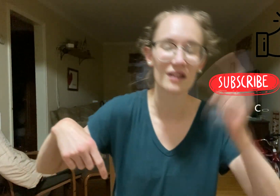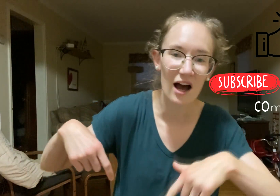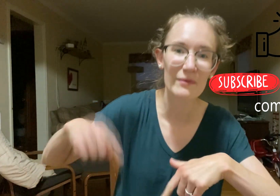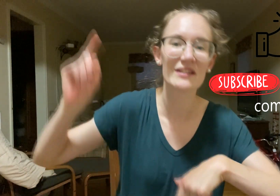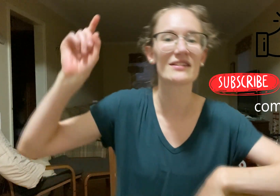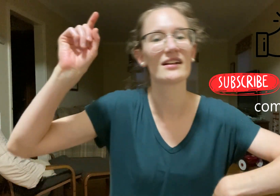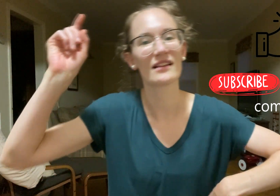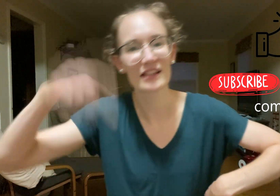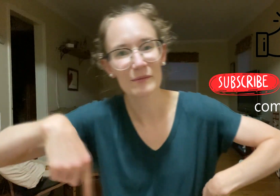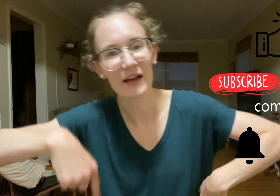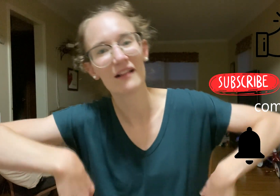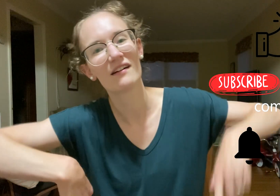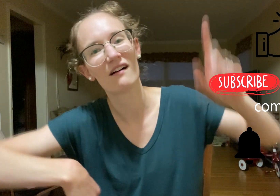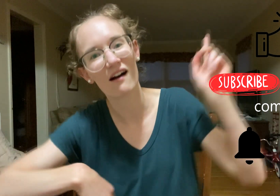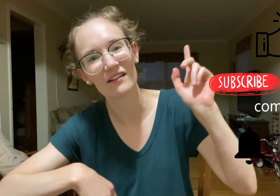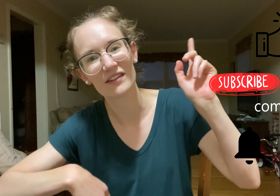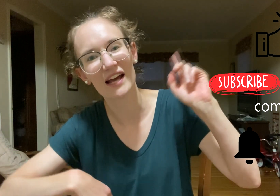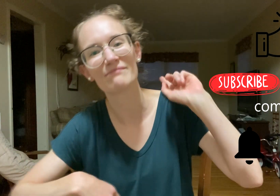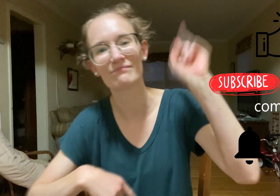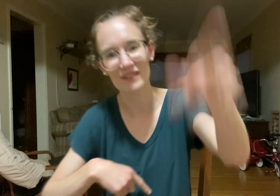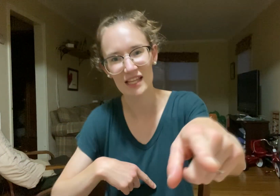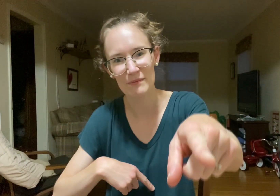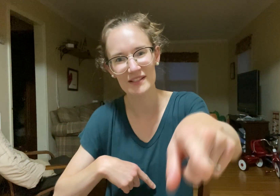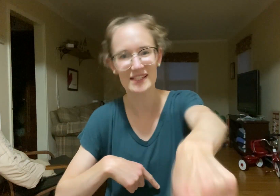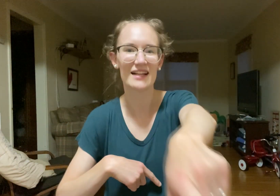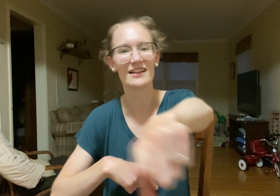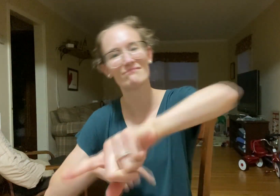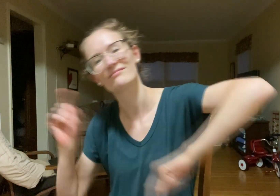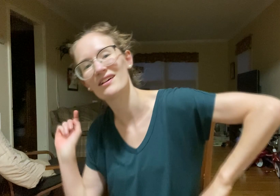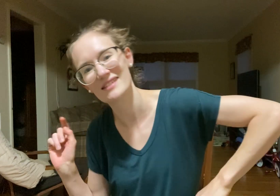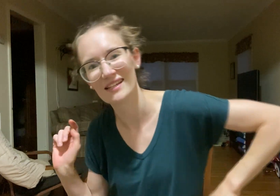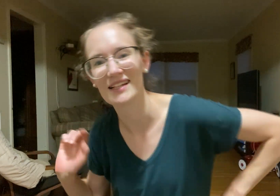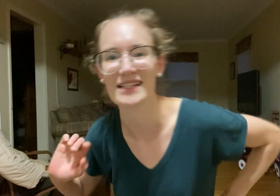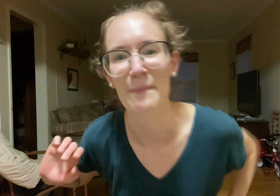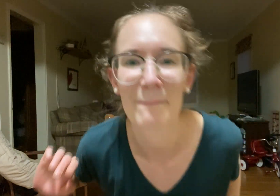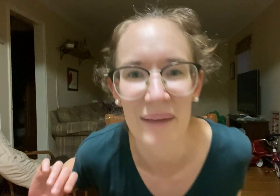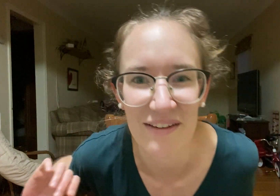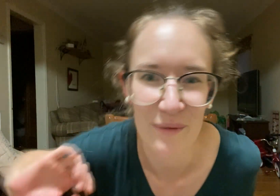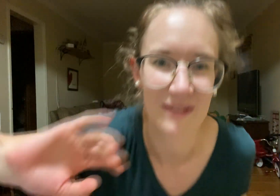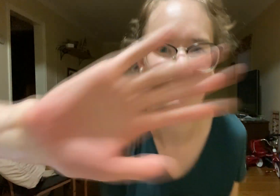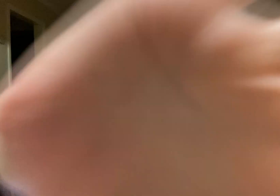comment, click the bell, all of that. Keep on signing. I'll see you next time. Bye everyone.